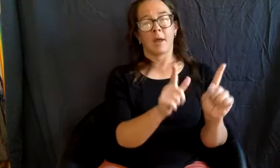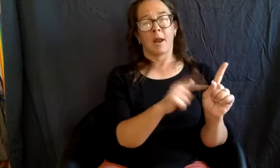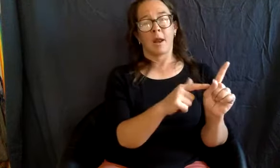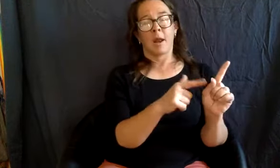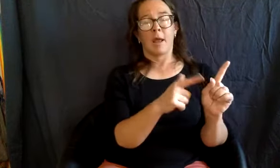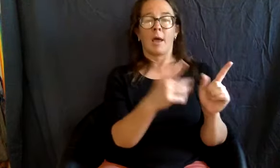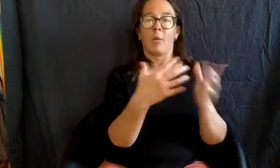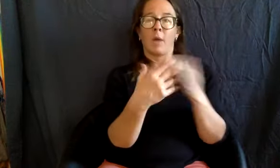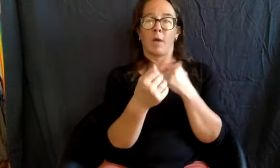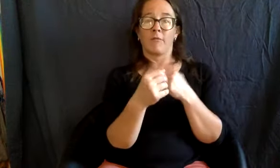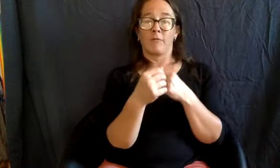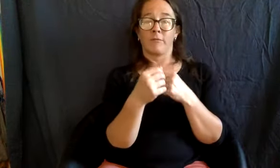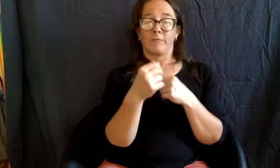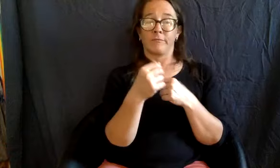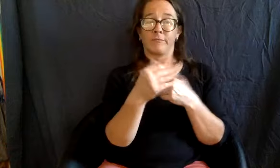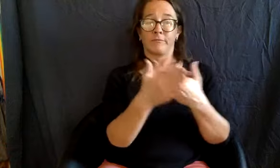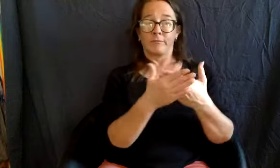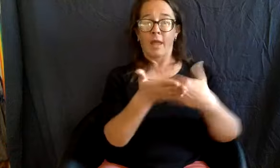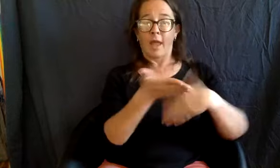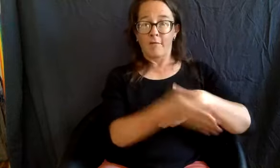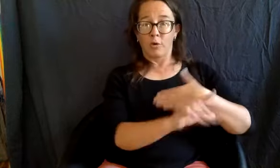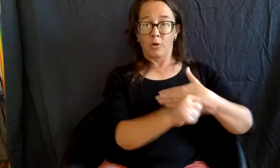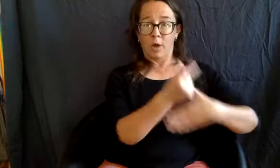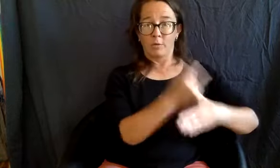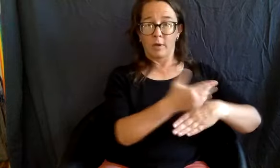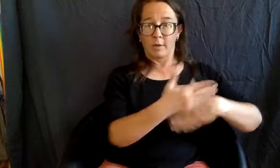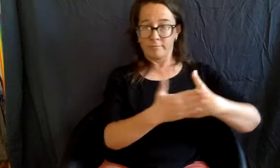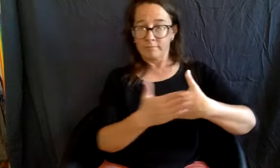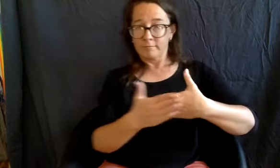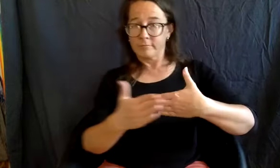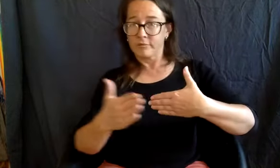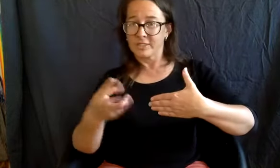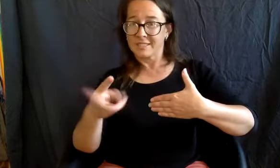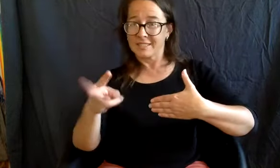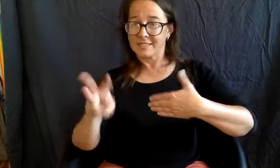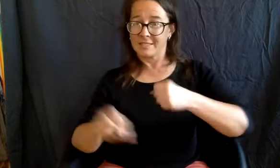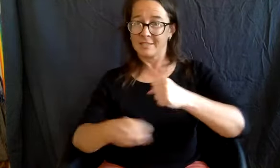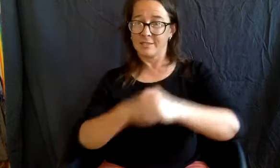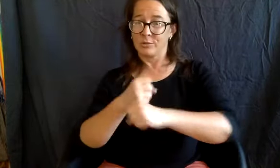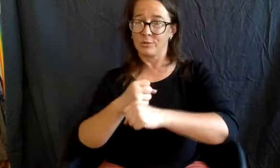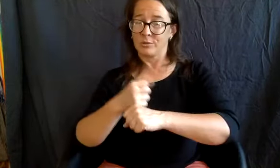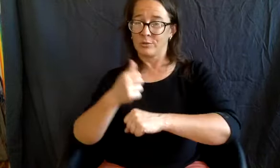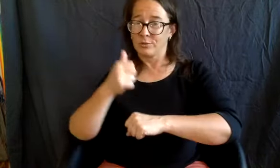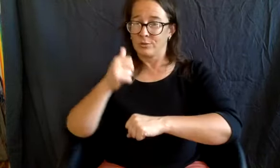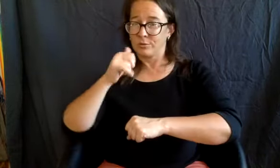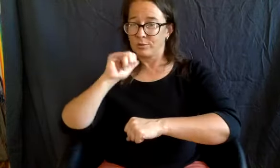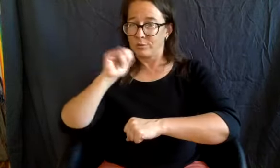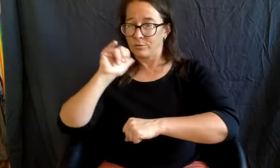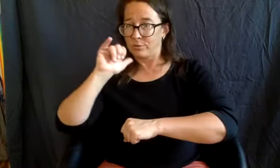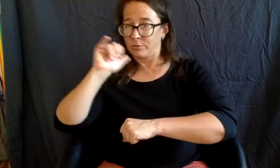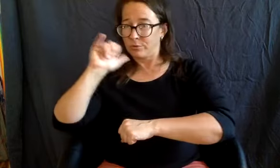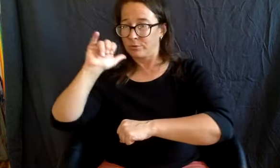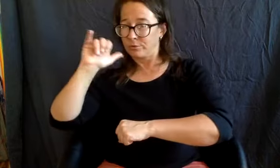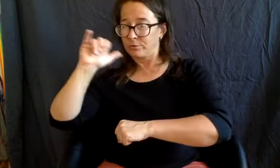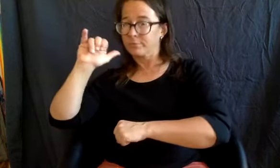And I was always grateful for her unconditional love that way. For me in my teen years, that's kind of how it went. Like she said, I did get expelled from school,